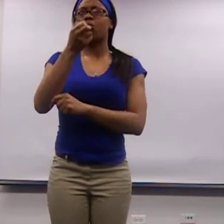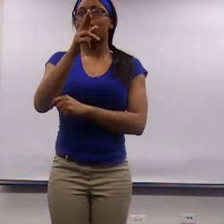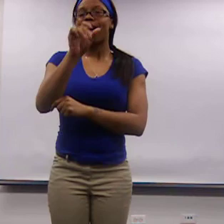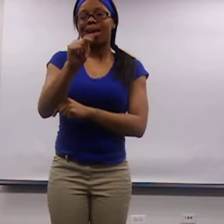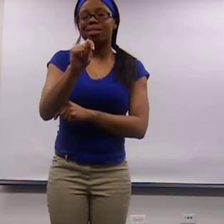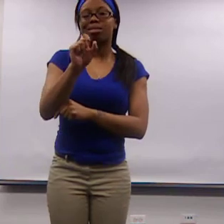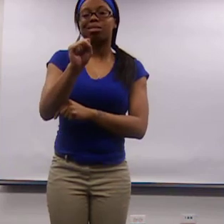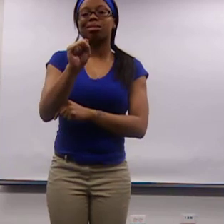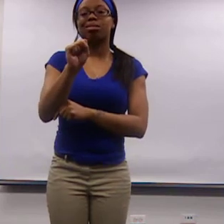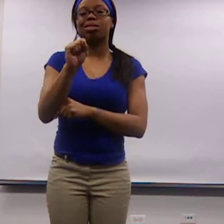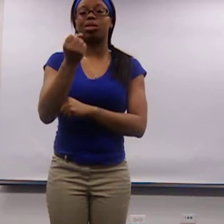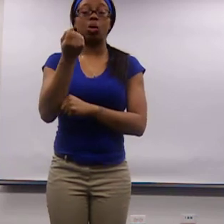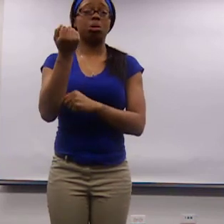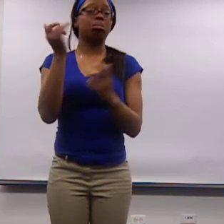national endangerment.